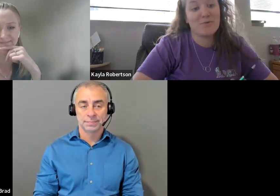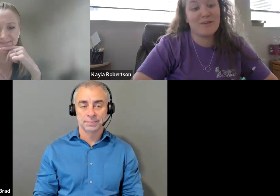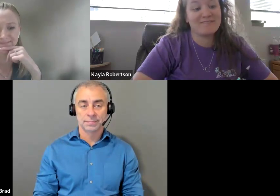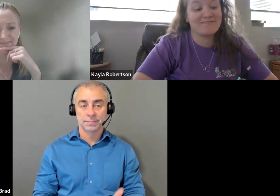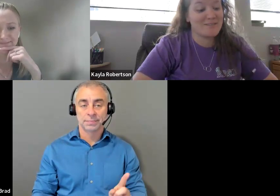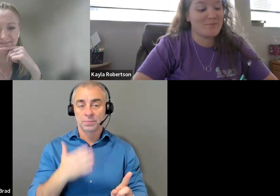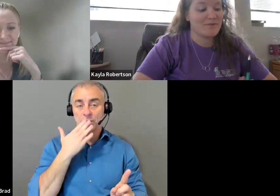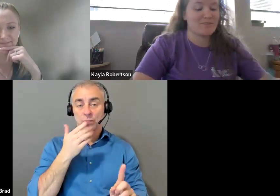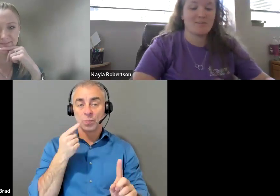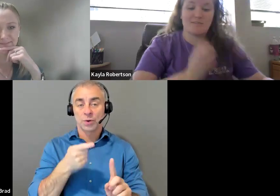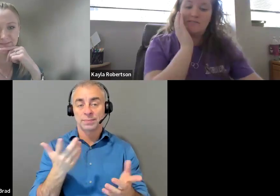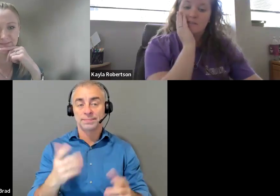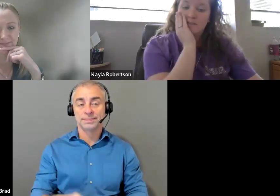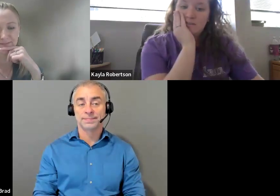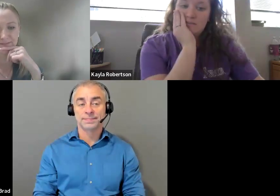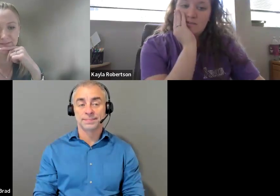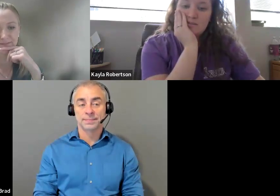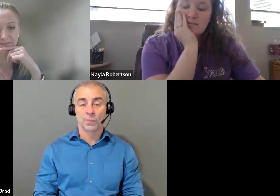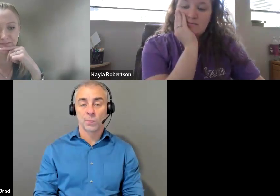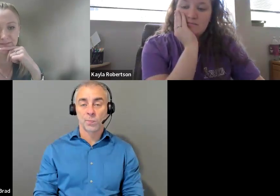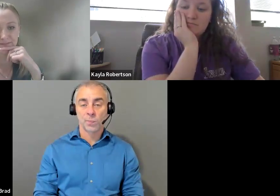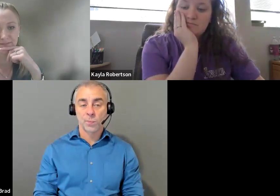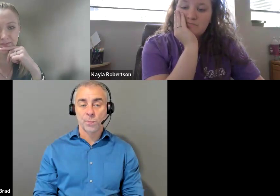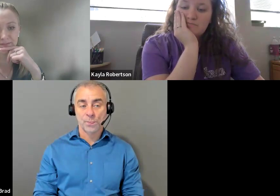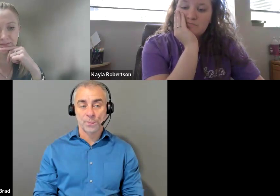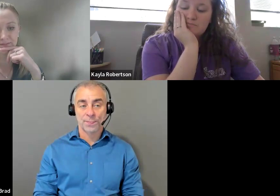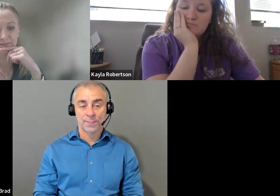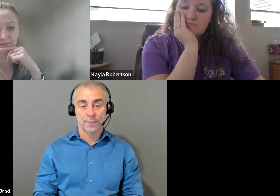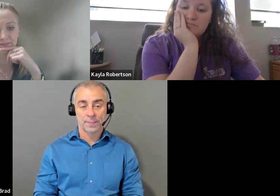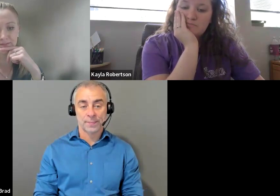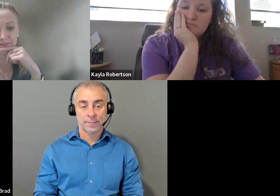It's a good point. It's a good point, Crystal. For sure.